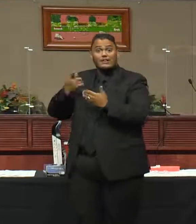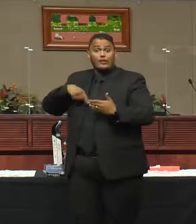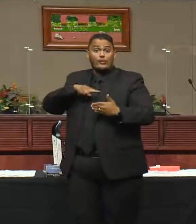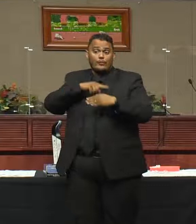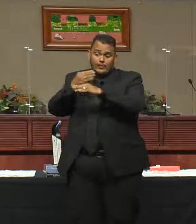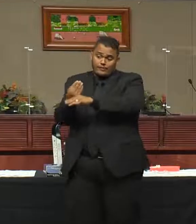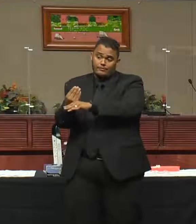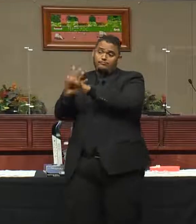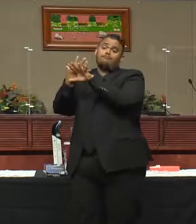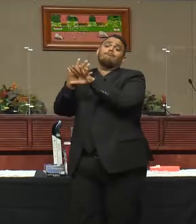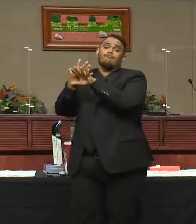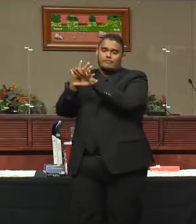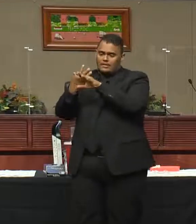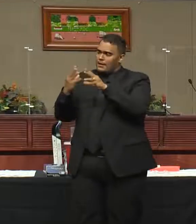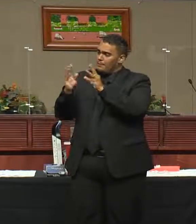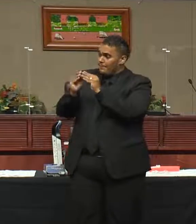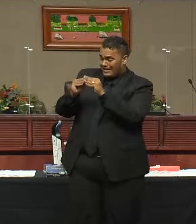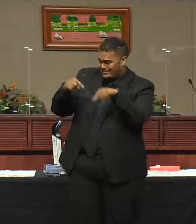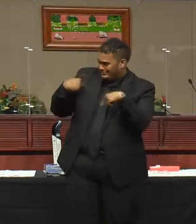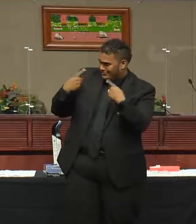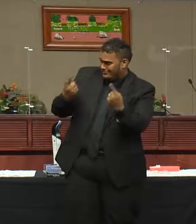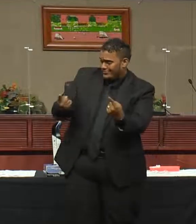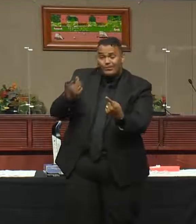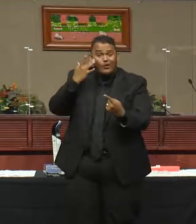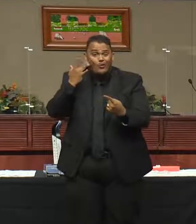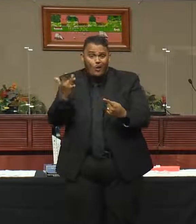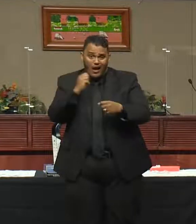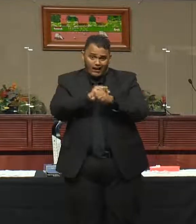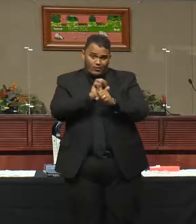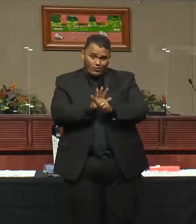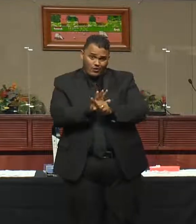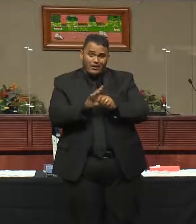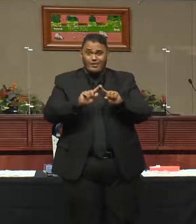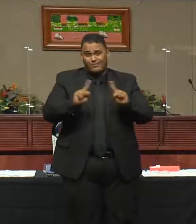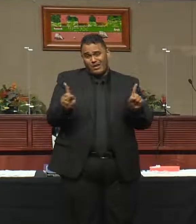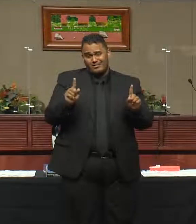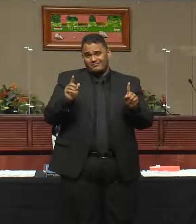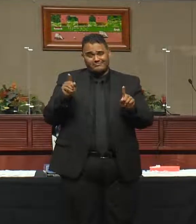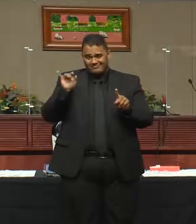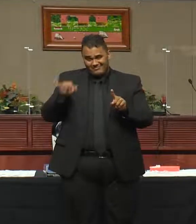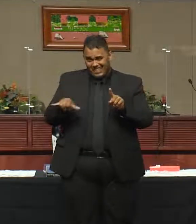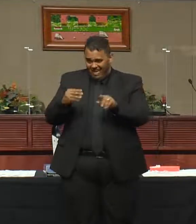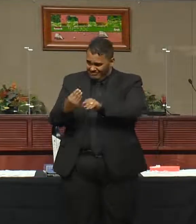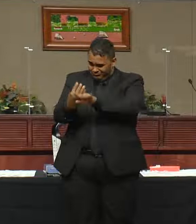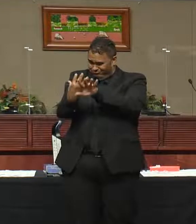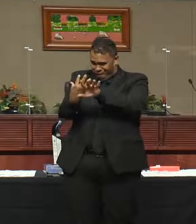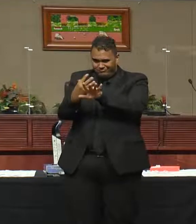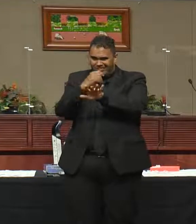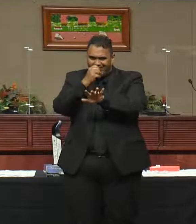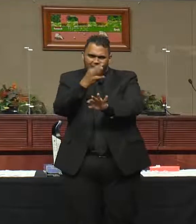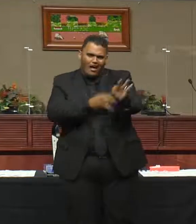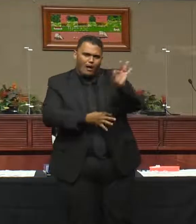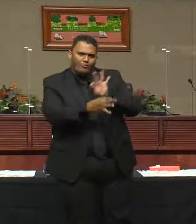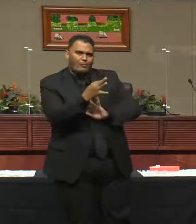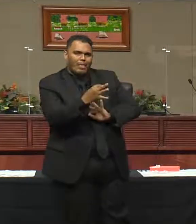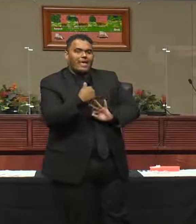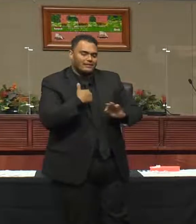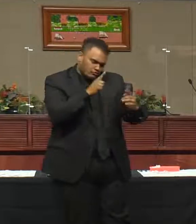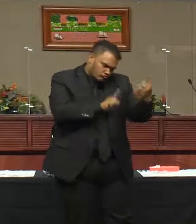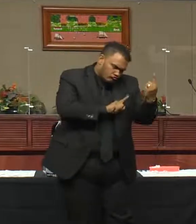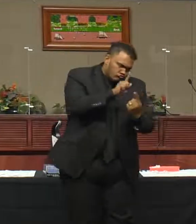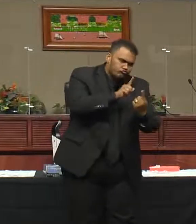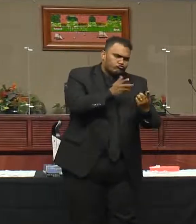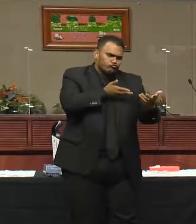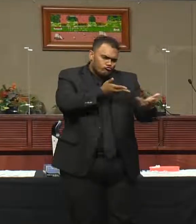pandemic, there's no replacement for face-to-face meetings. Meetings and conventions make a critical impact on our